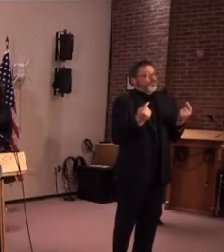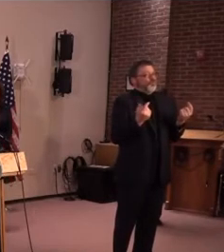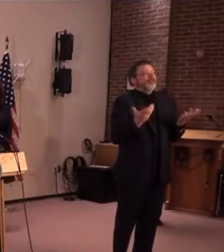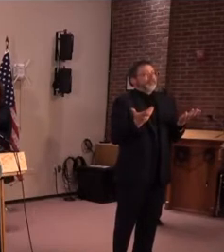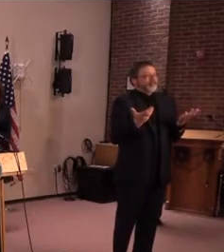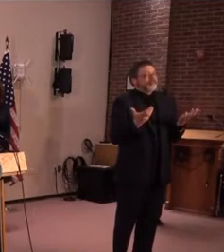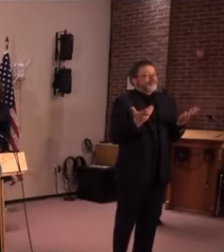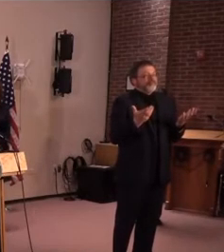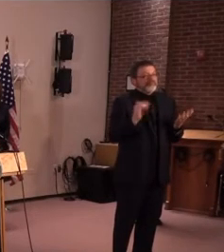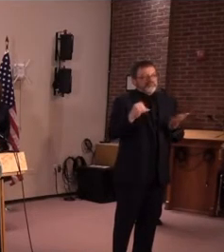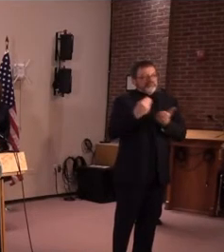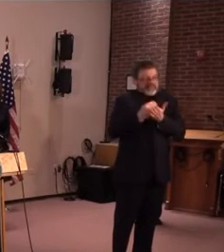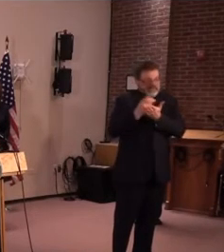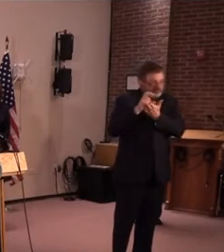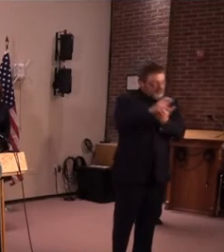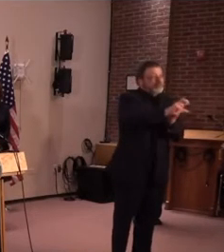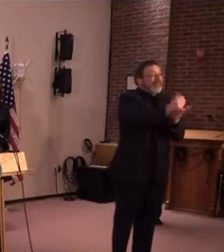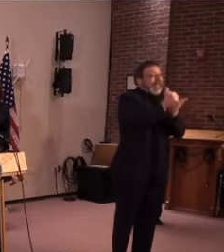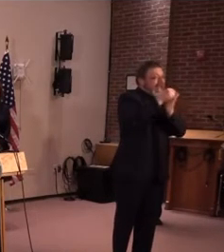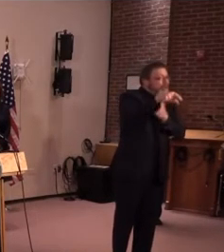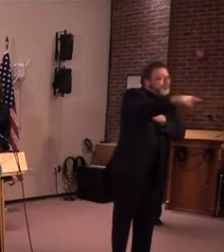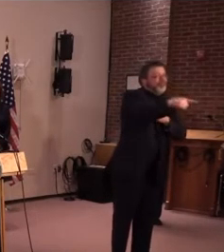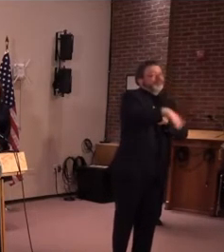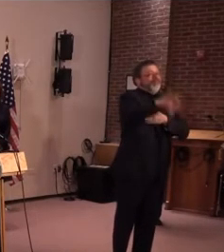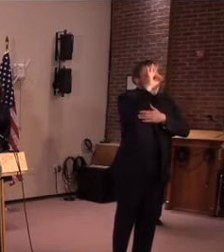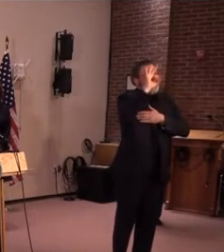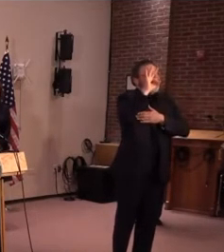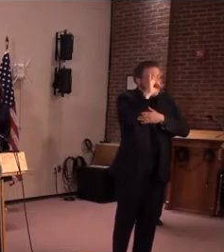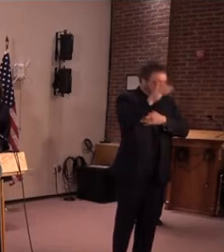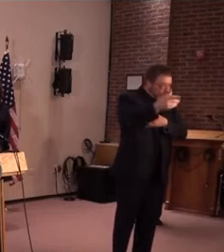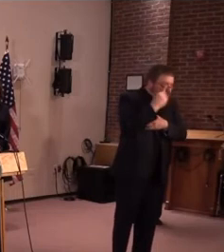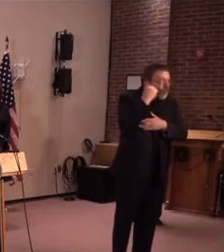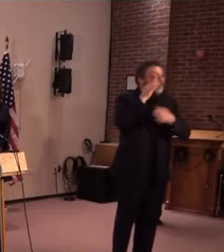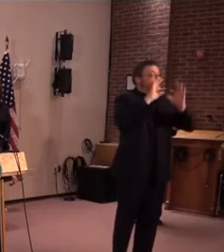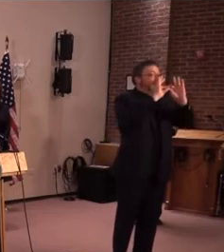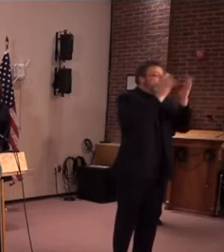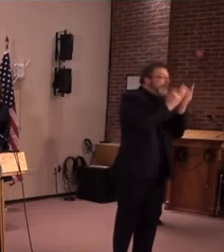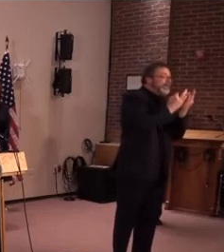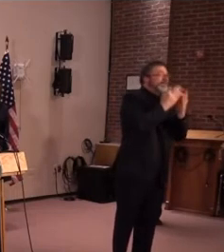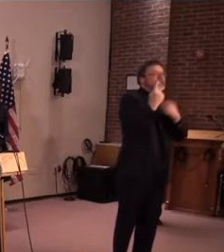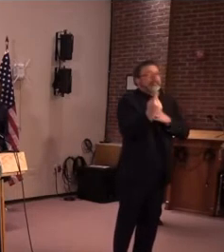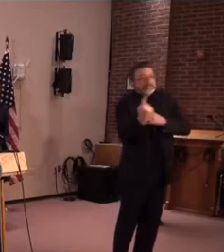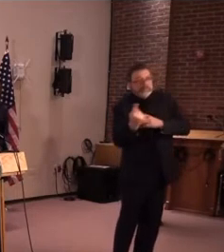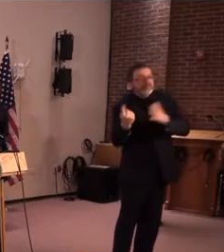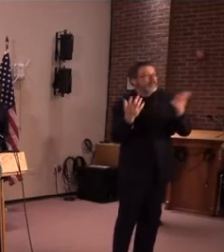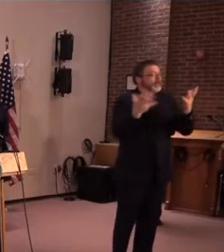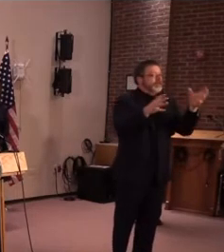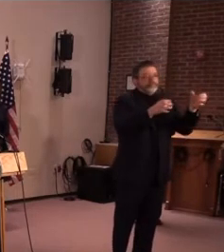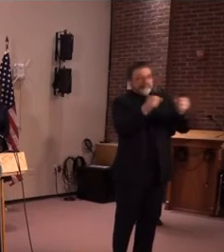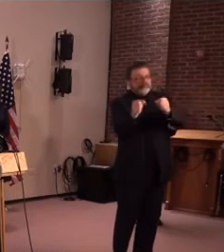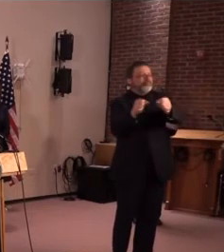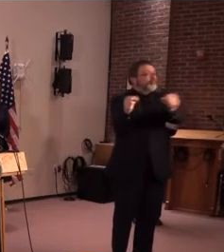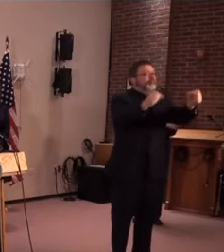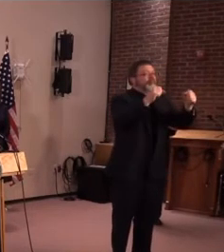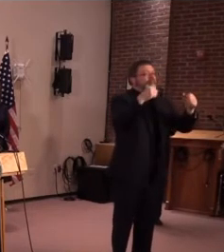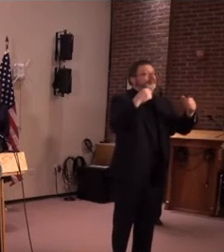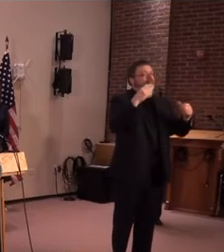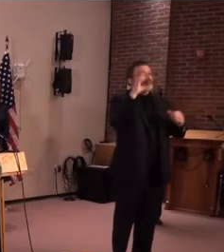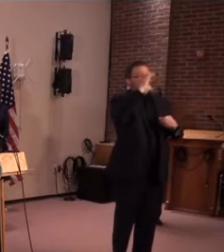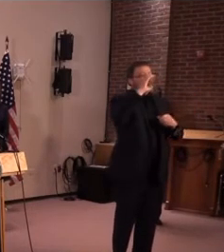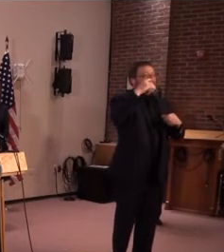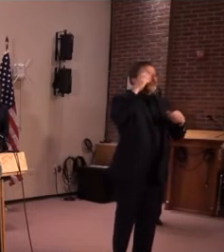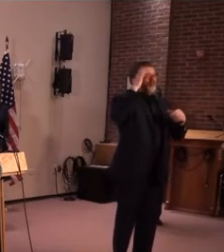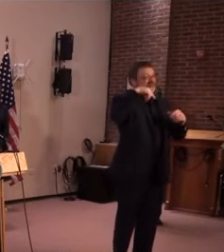incredible job protecting homeless families and individuals from this pandemic. In fact, we are leaders in the nation, and to